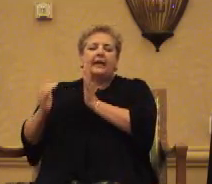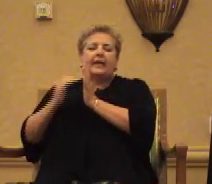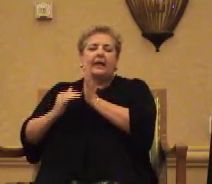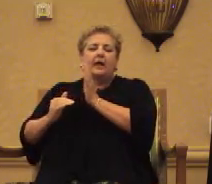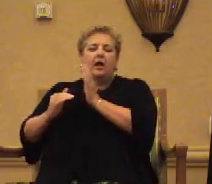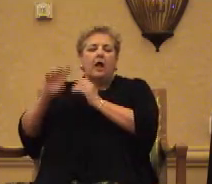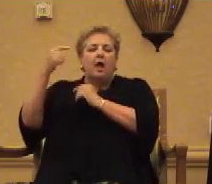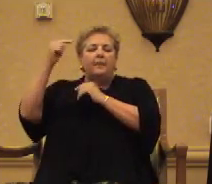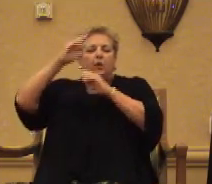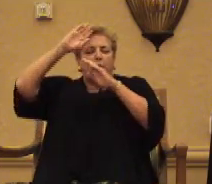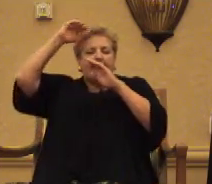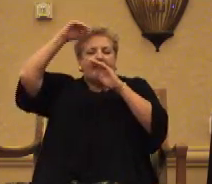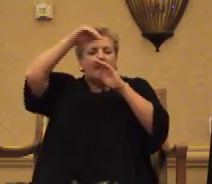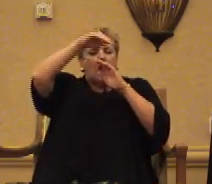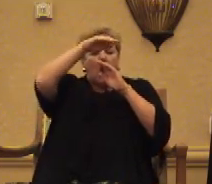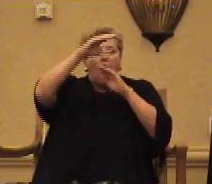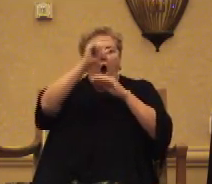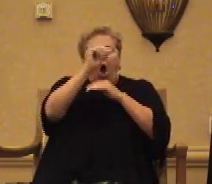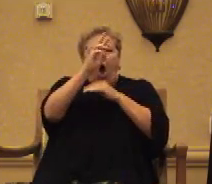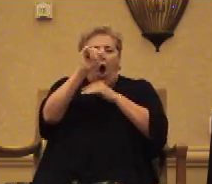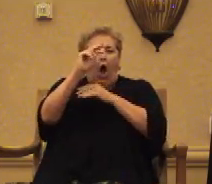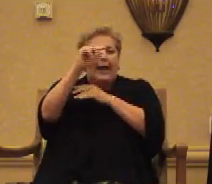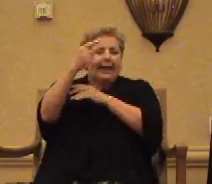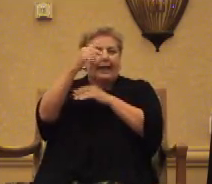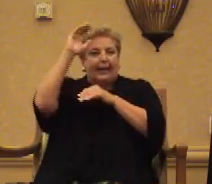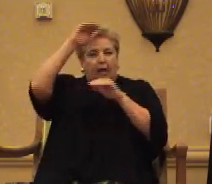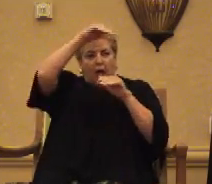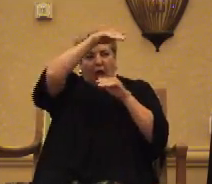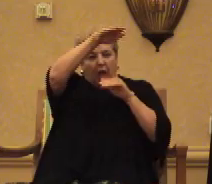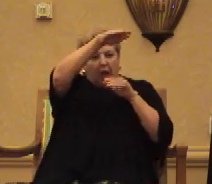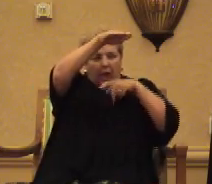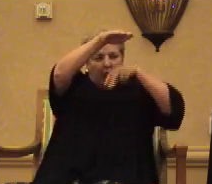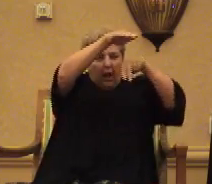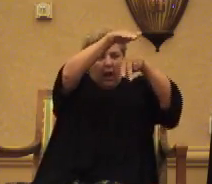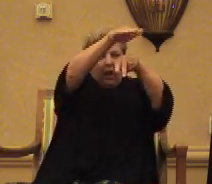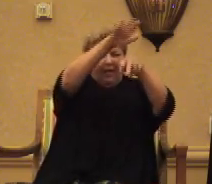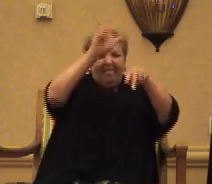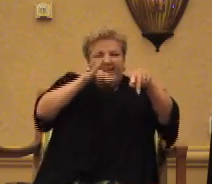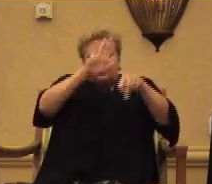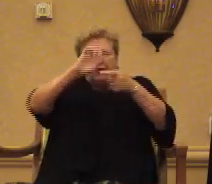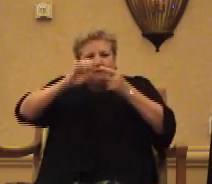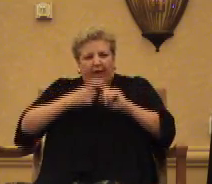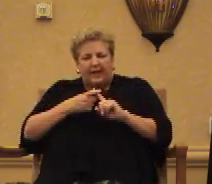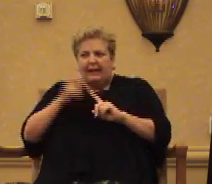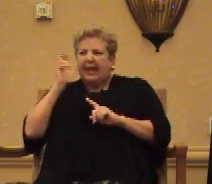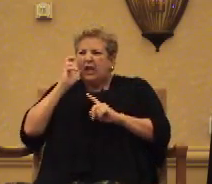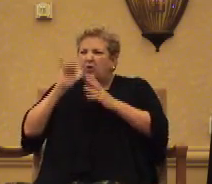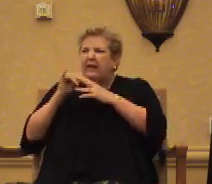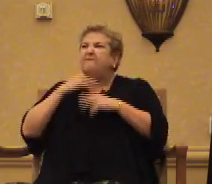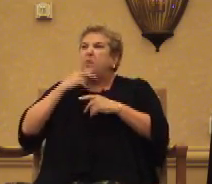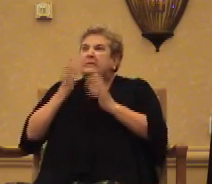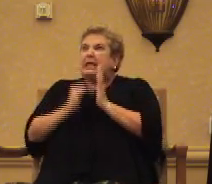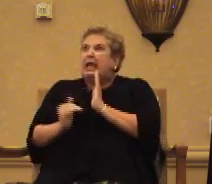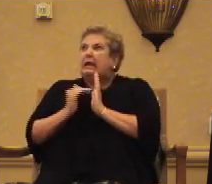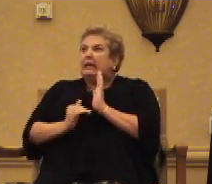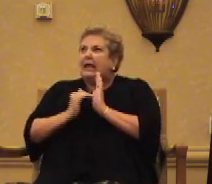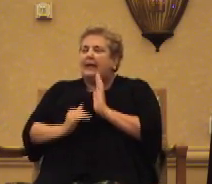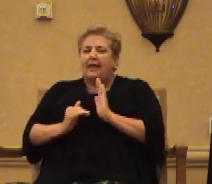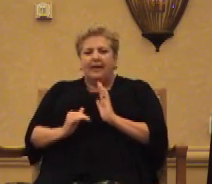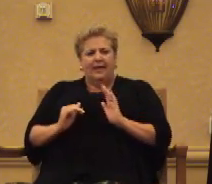green awning is your friend." And he's over and over, and I hear that, and I thought, that voice, I know that voice. And all of a sudden I went